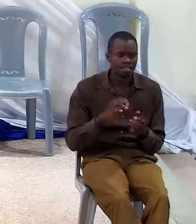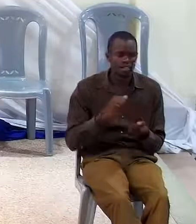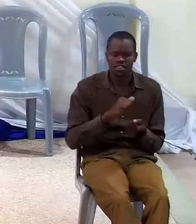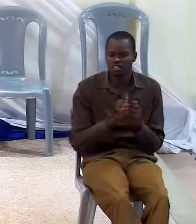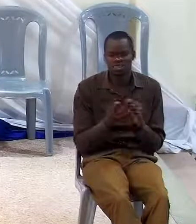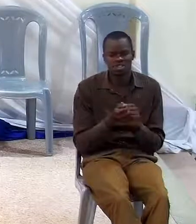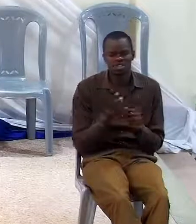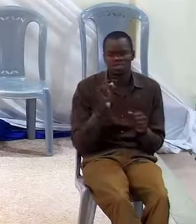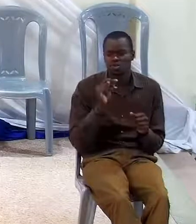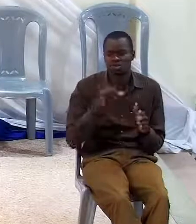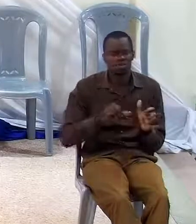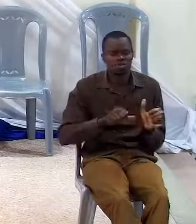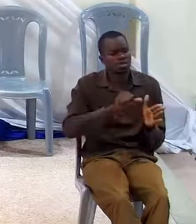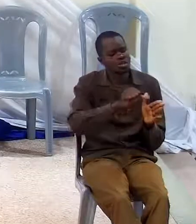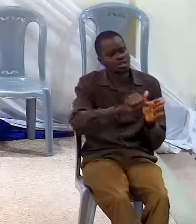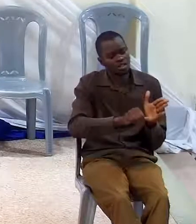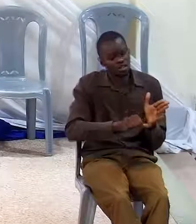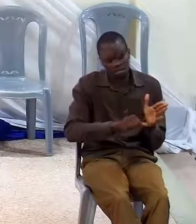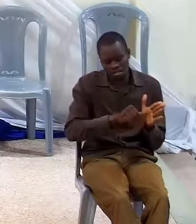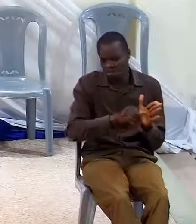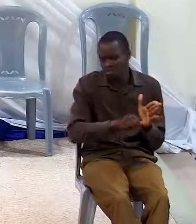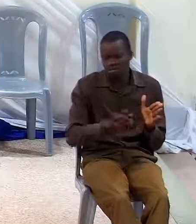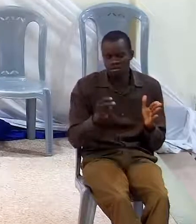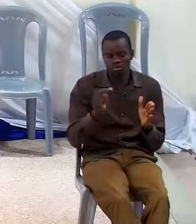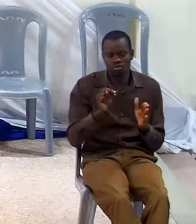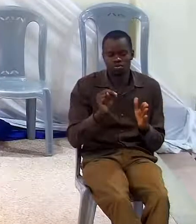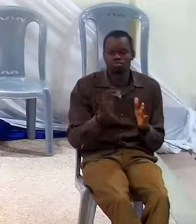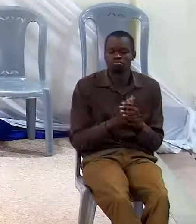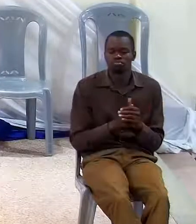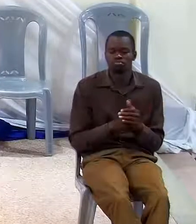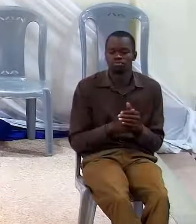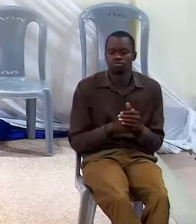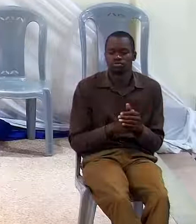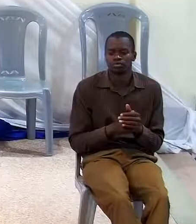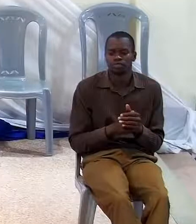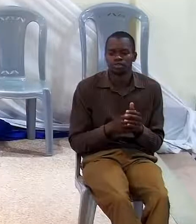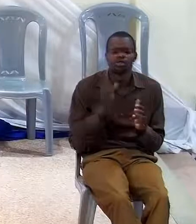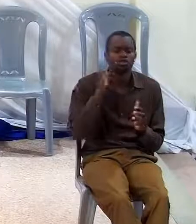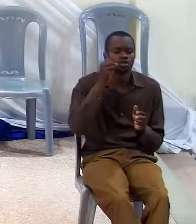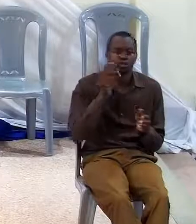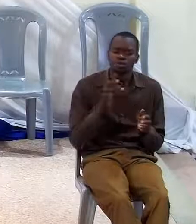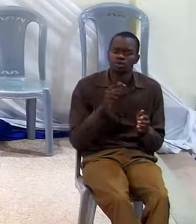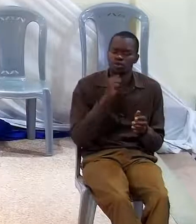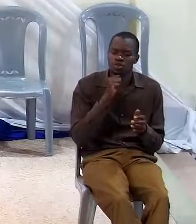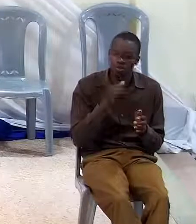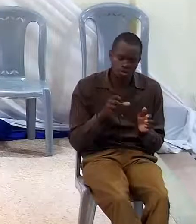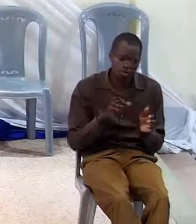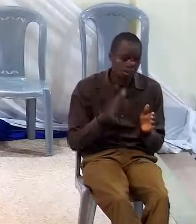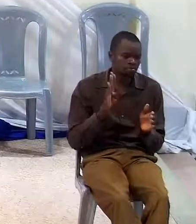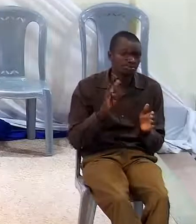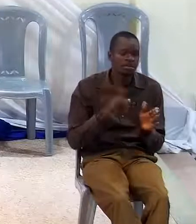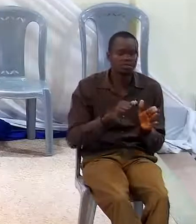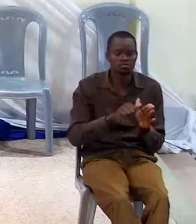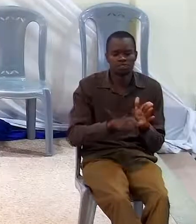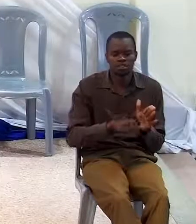not be dehulled. If it is ugali, eat